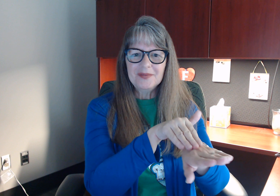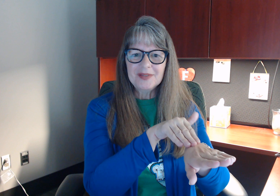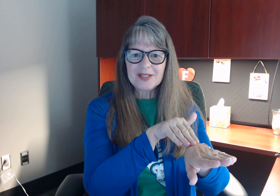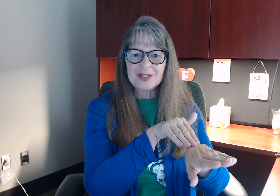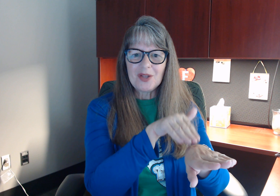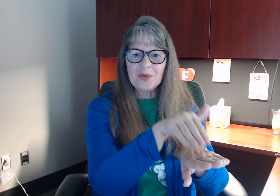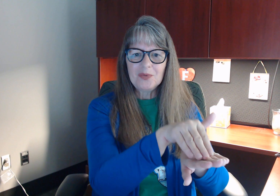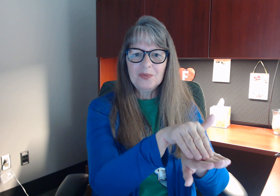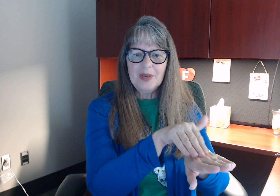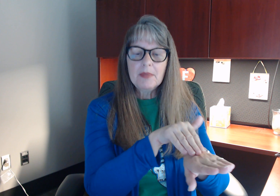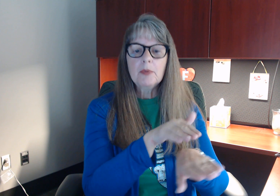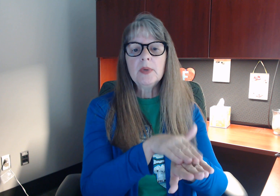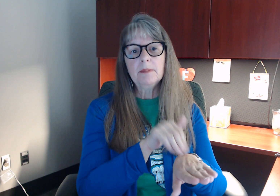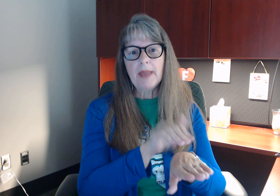Slow. Remember we did pet?